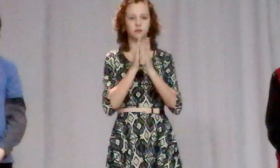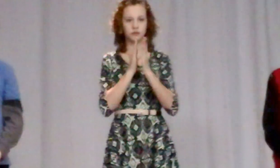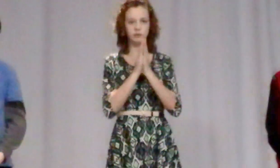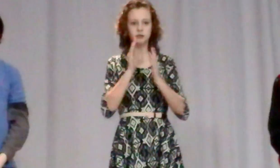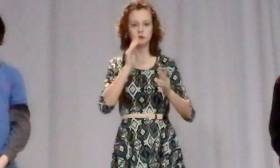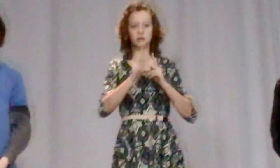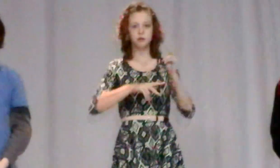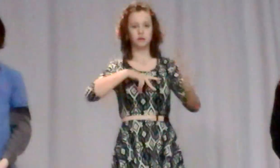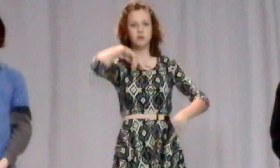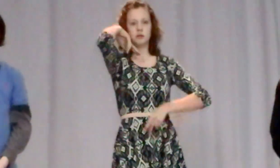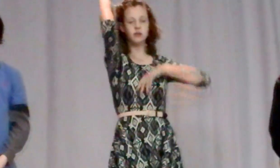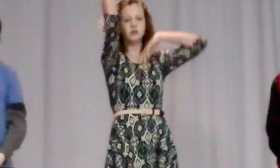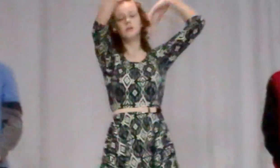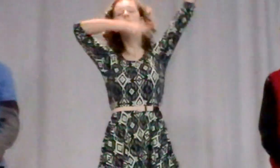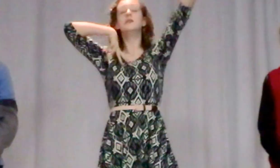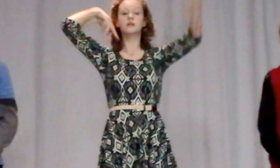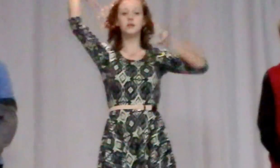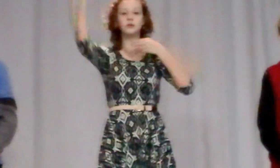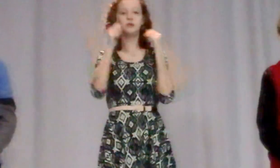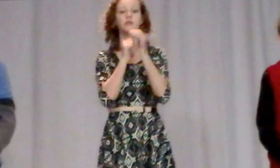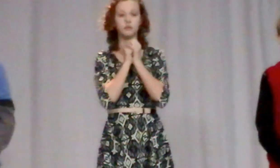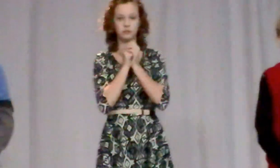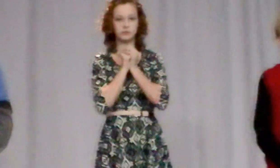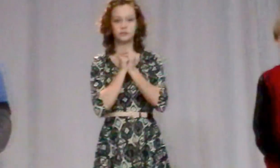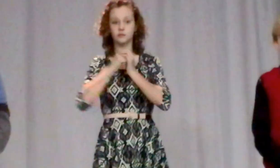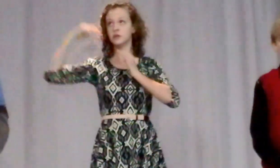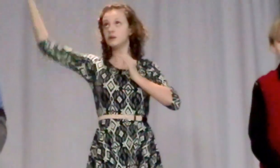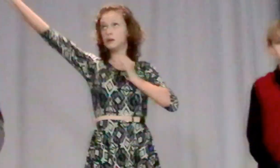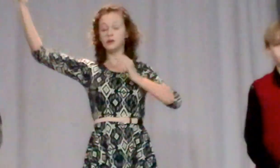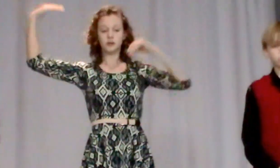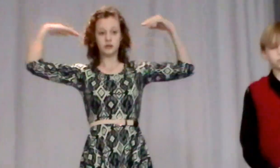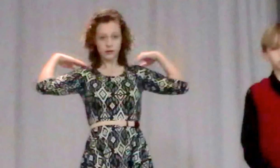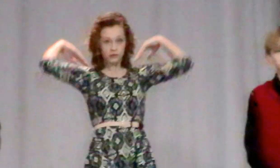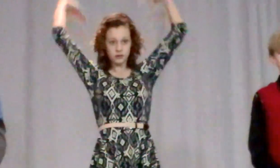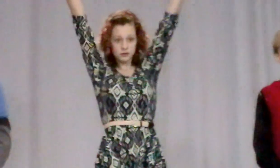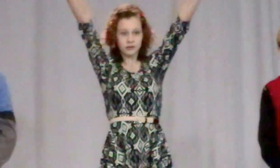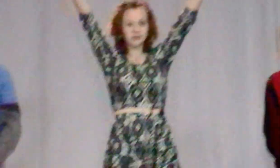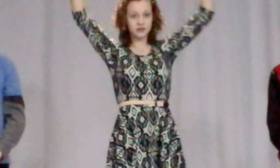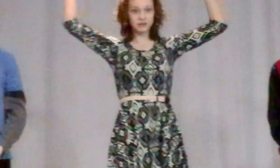praising, all men raising, worshiped in God most high.